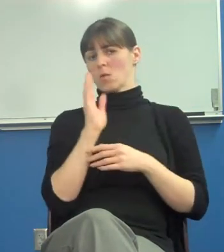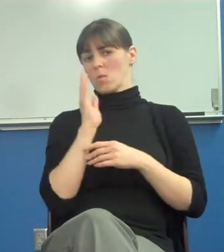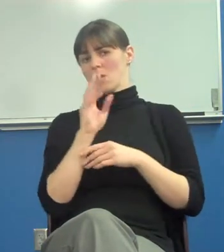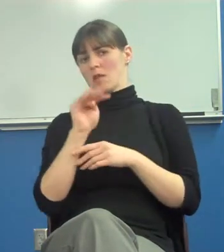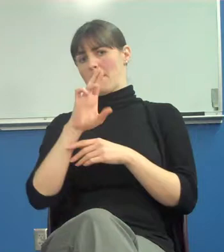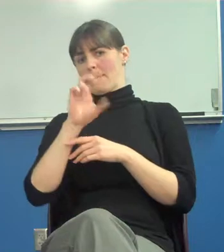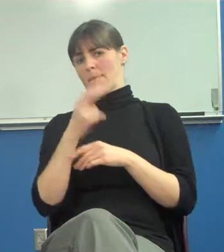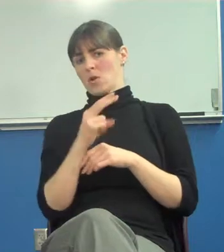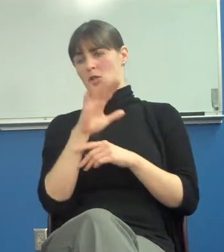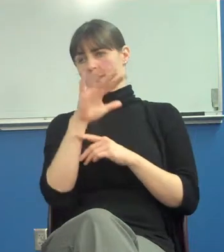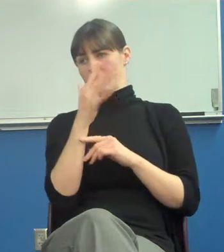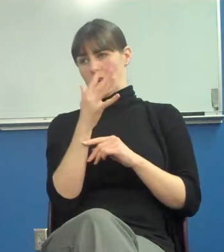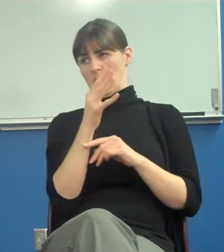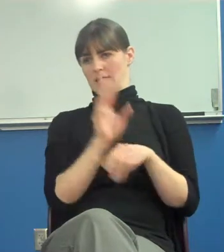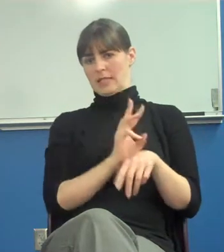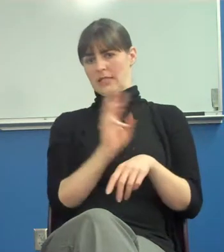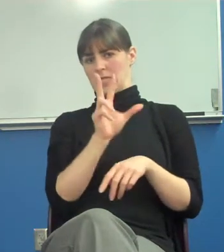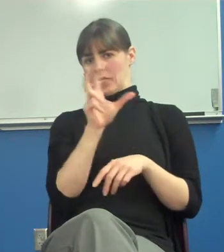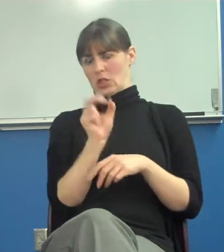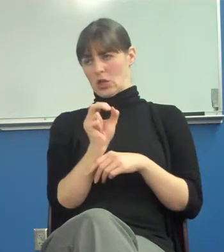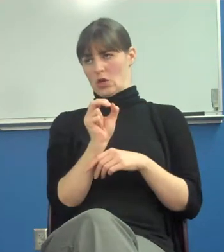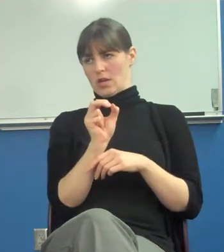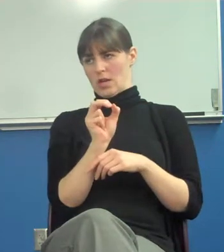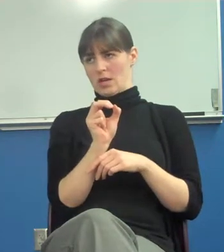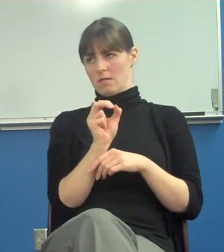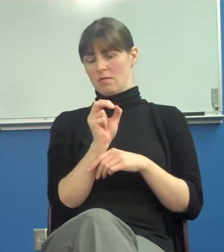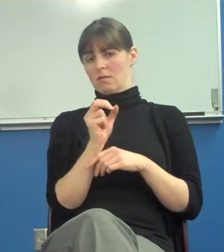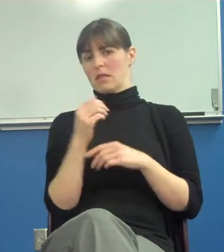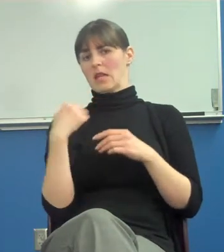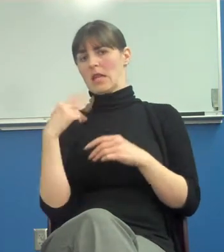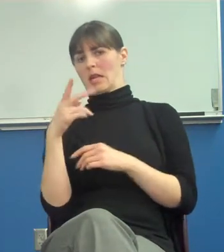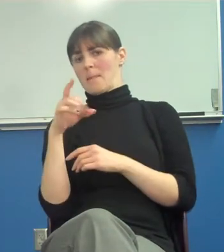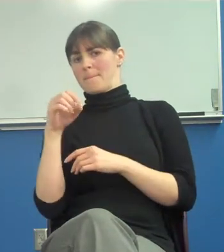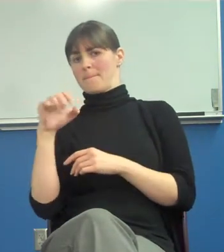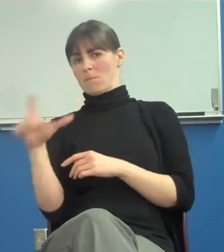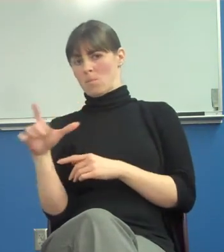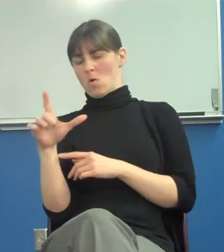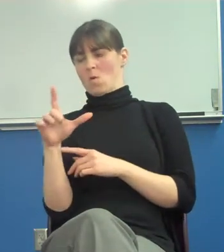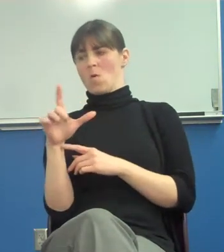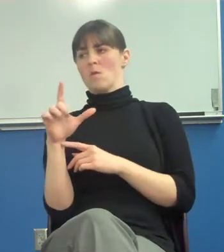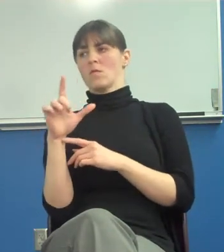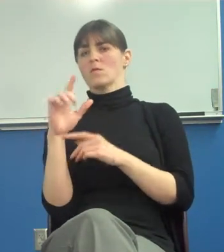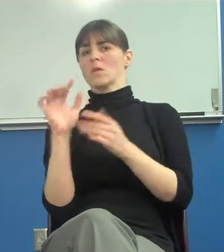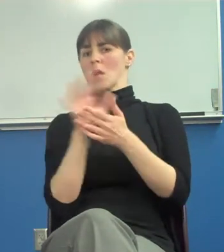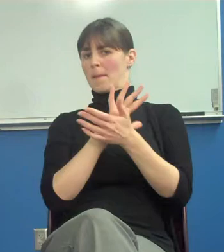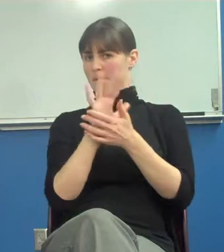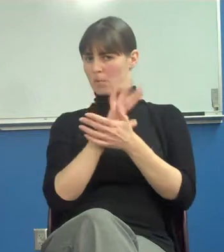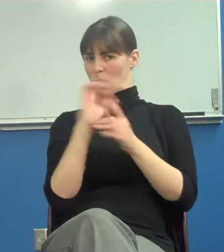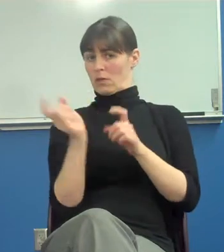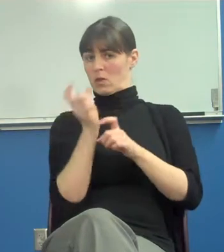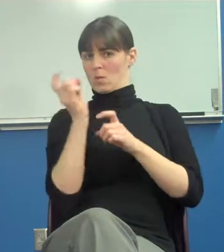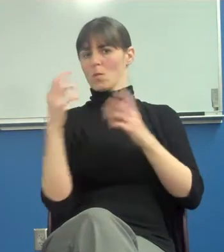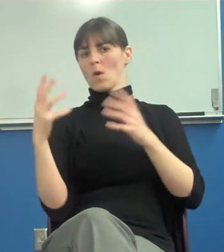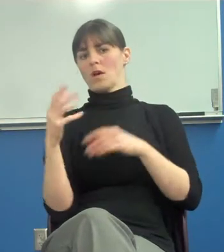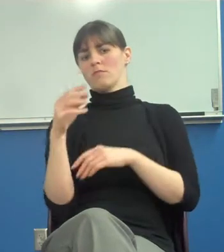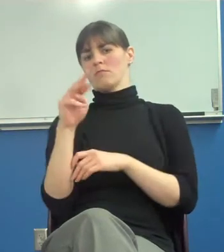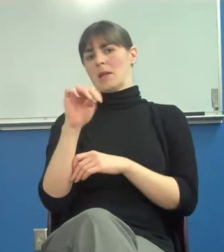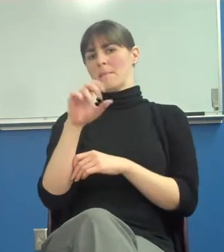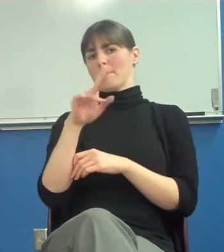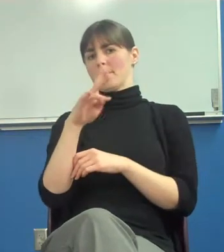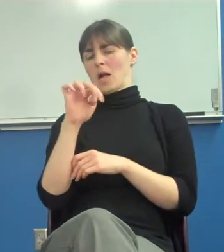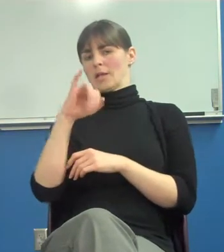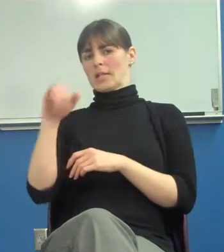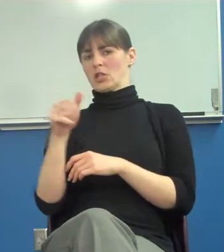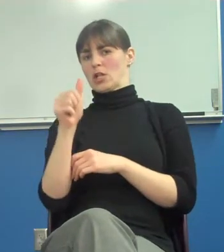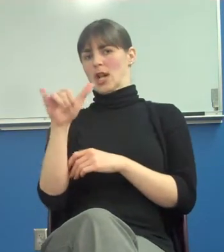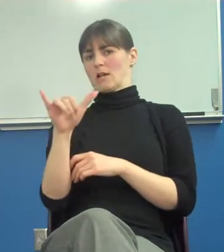at 6:30. And they had a poll on OrgSync, and the movie that won was Mockingjay, which